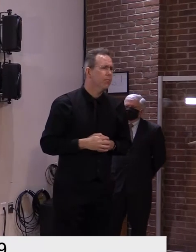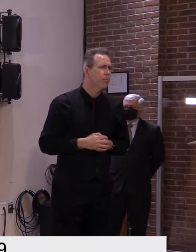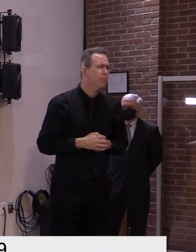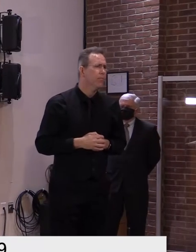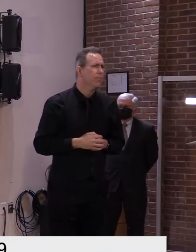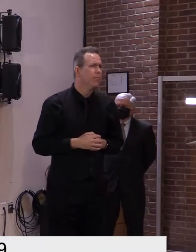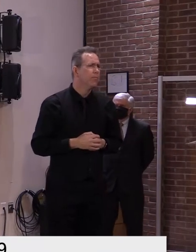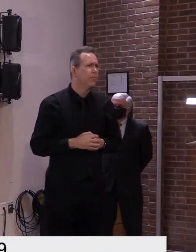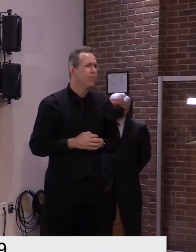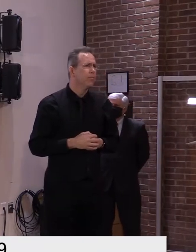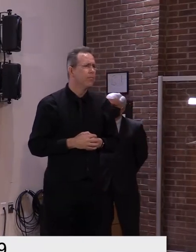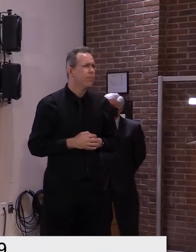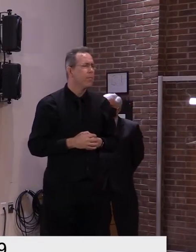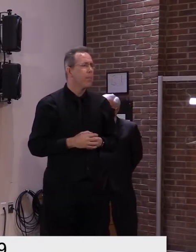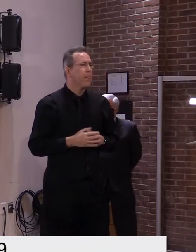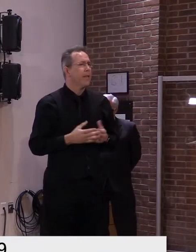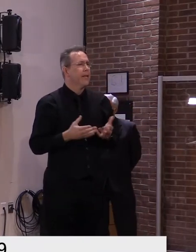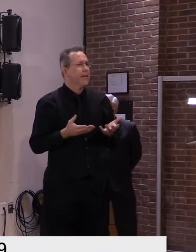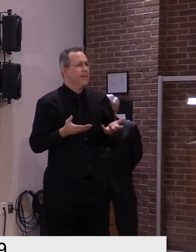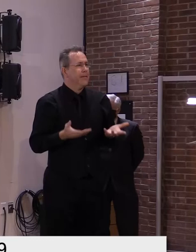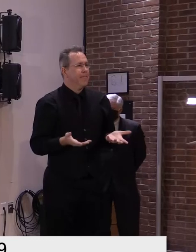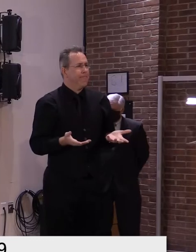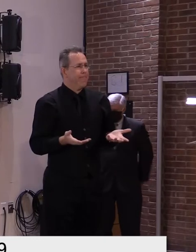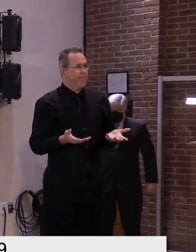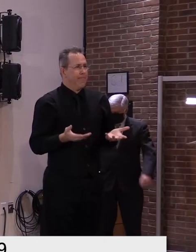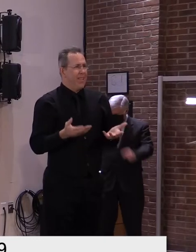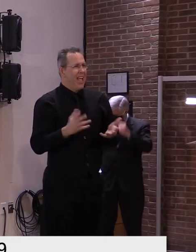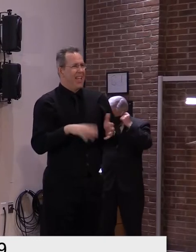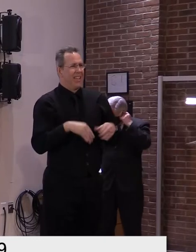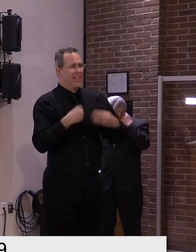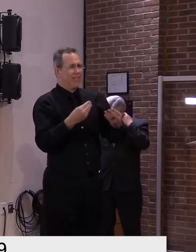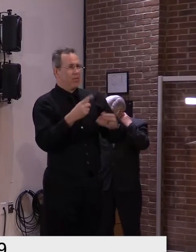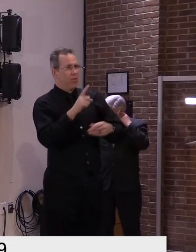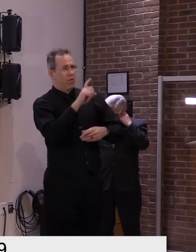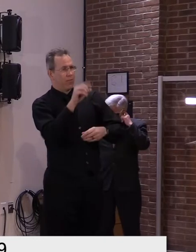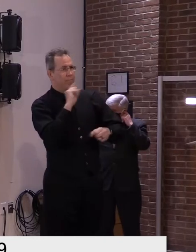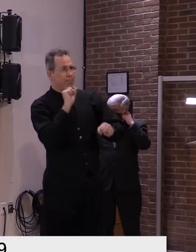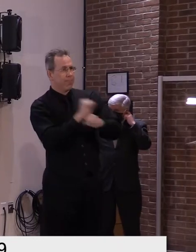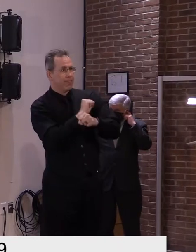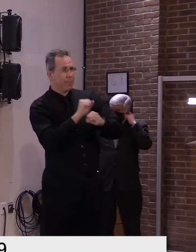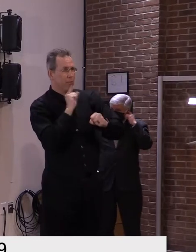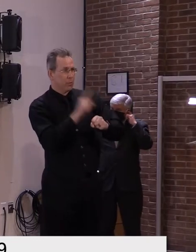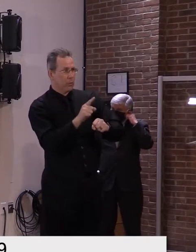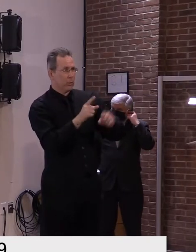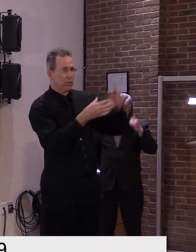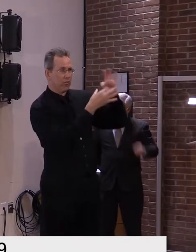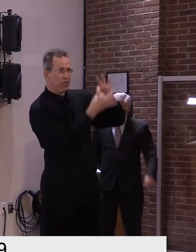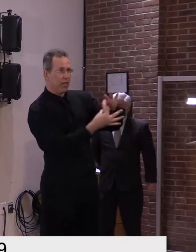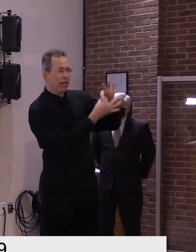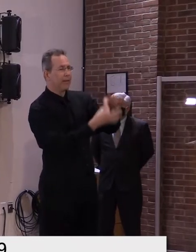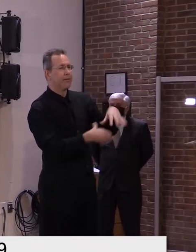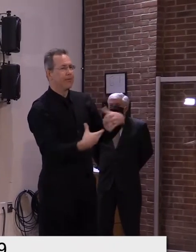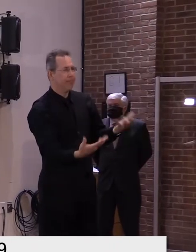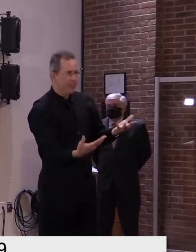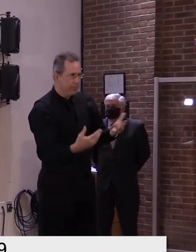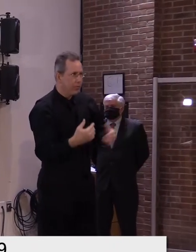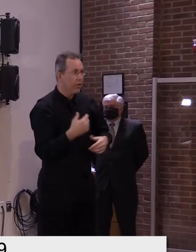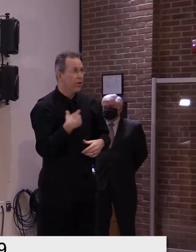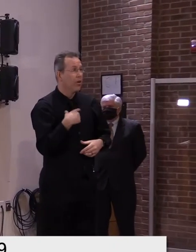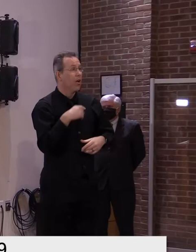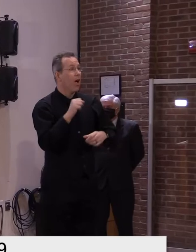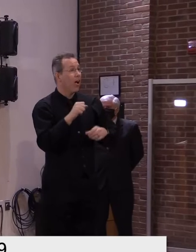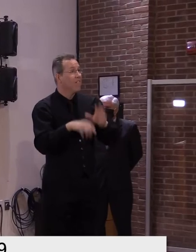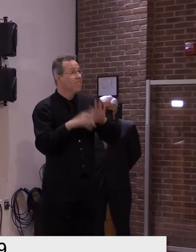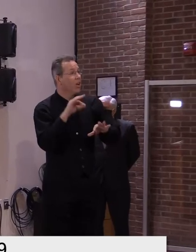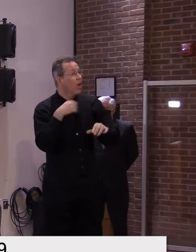I can't give you a percentage breakdown right now, though I could find that out, but certainly a significant